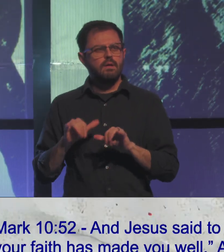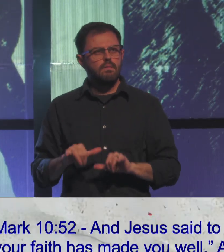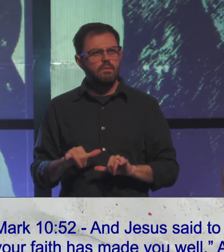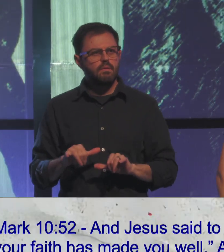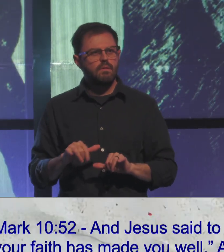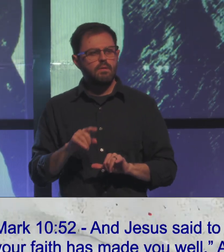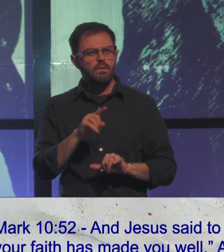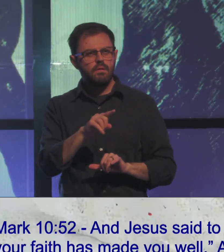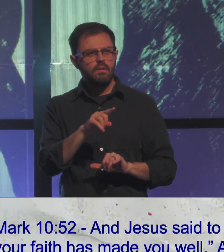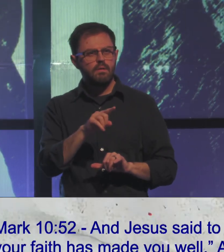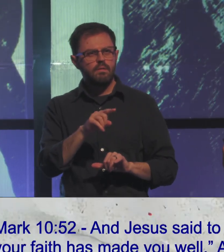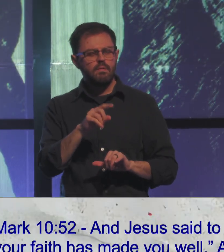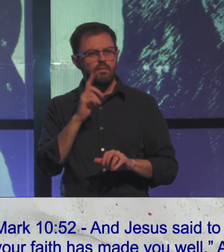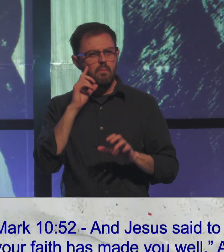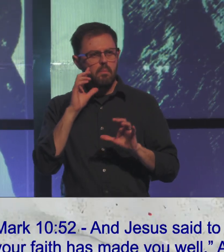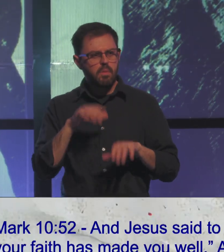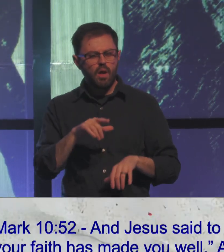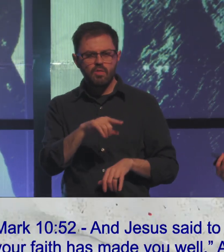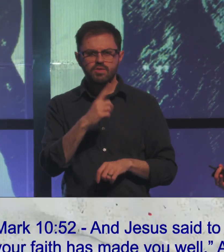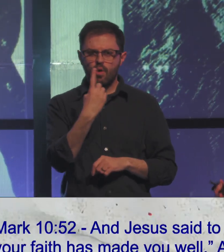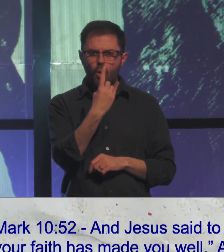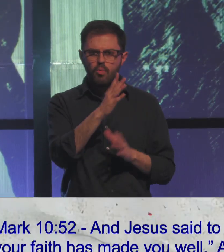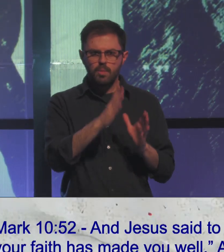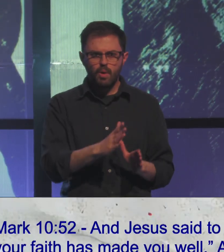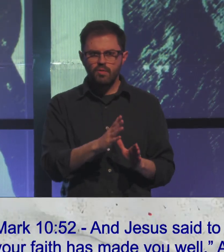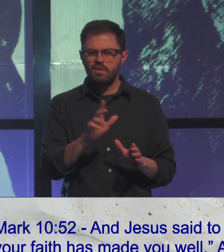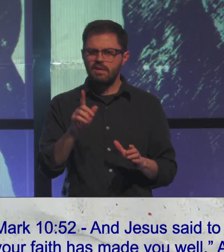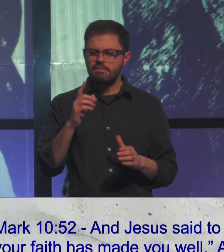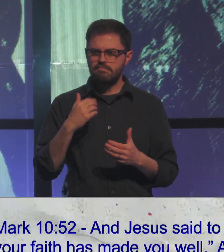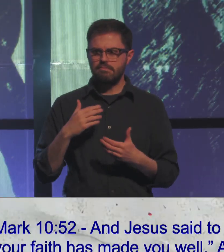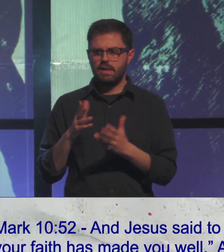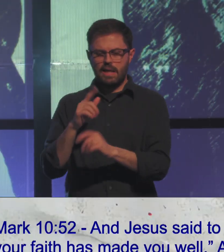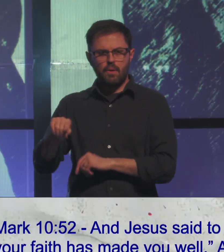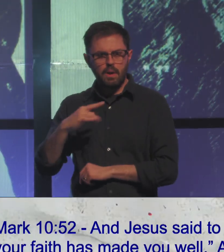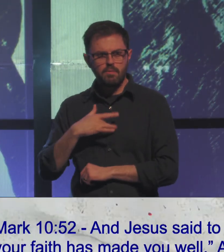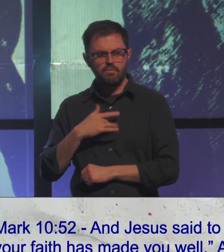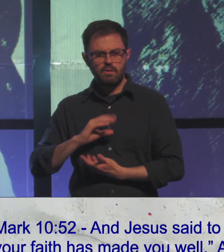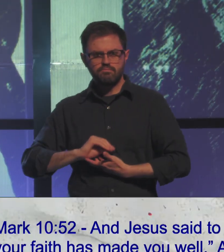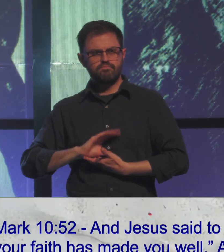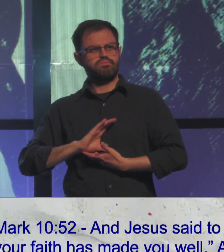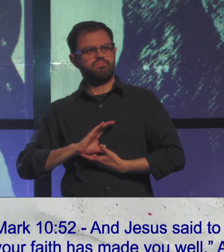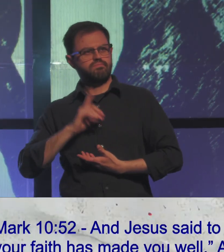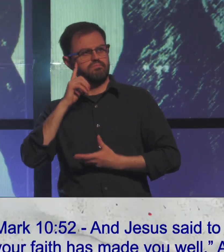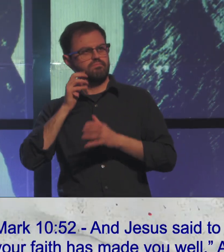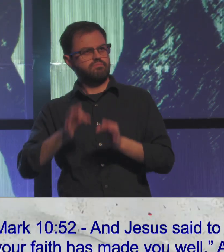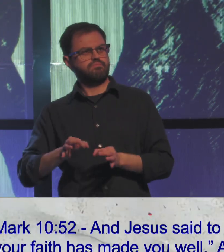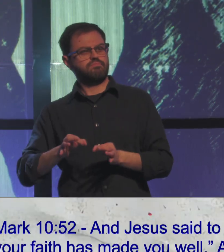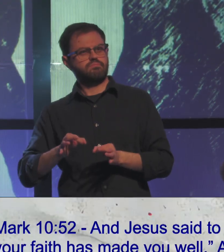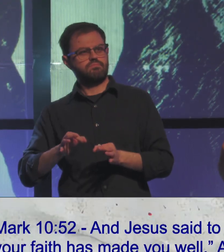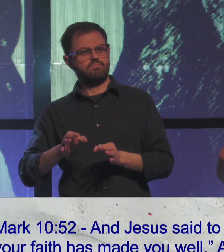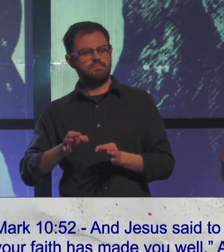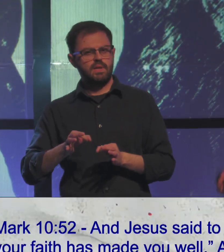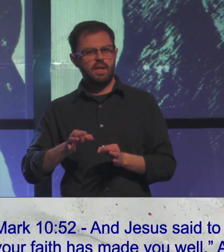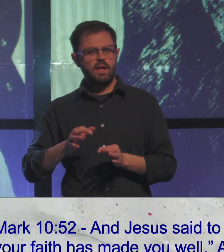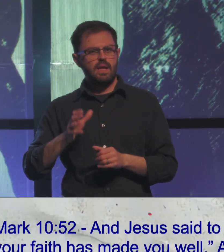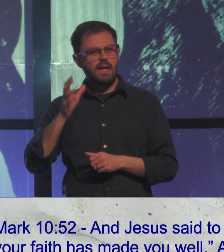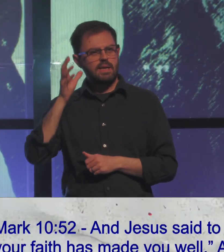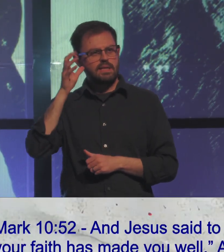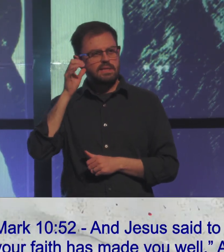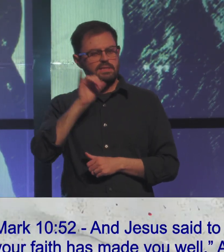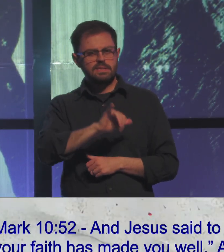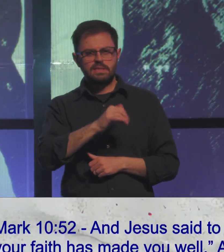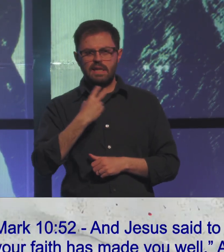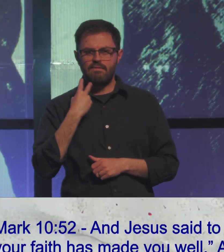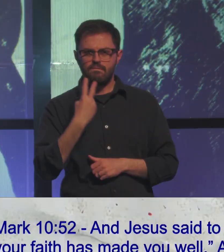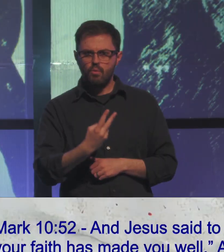his life that had given him any dignity, any voice, and actually listened to the voice that vocalized his pain.